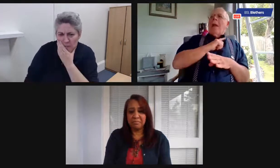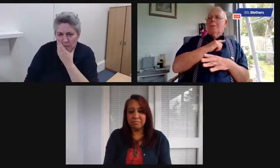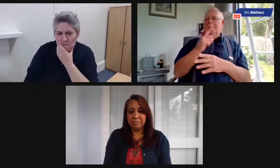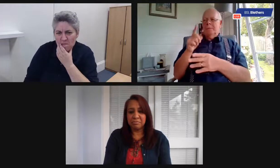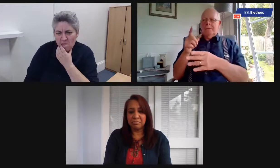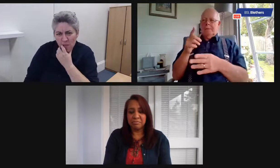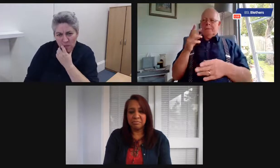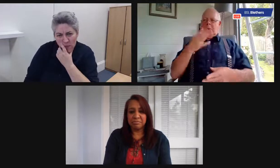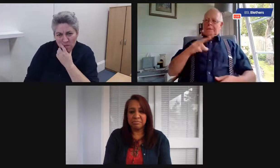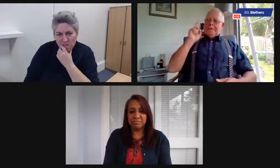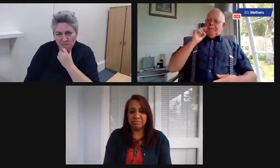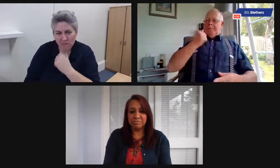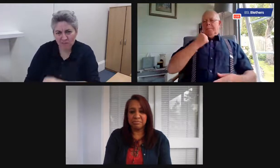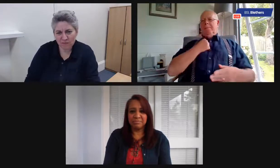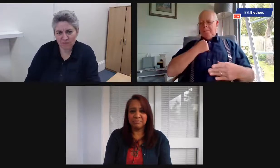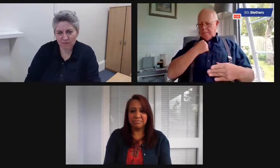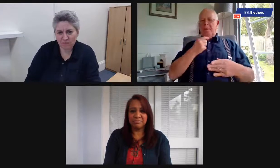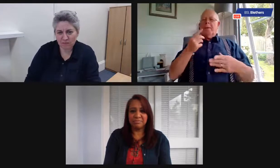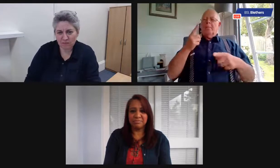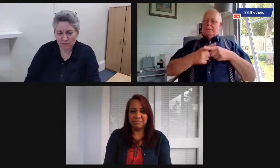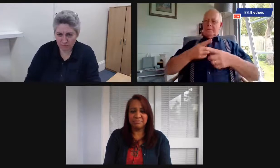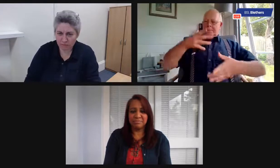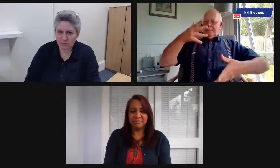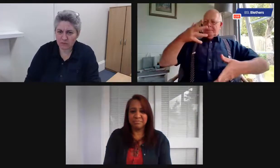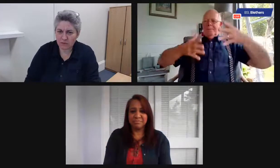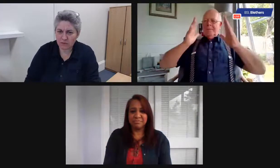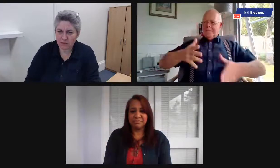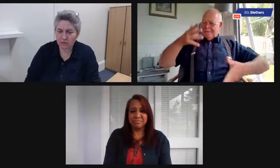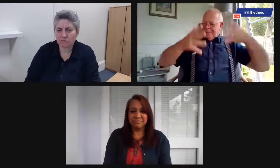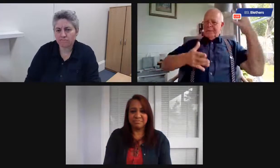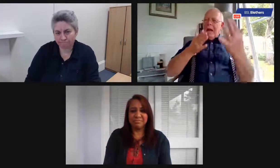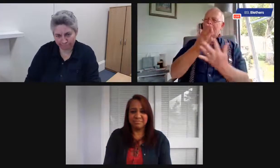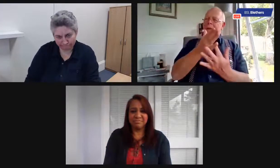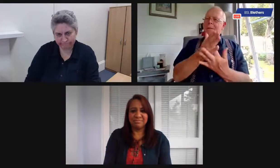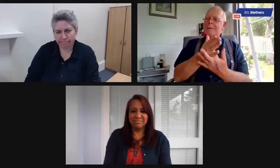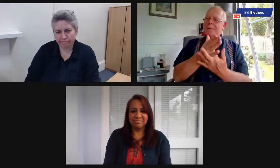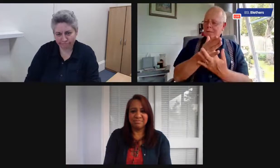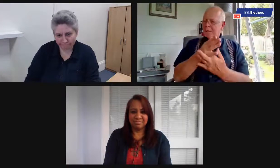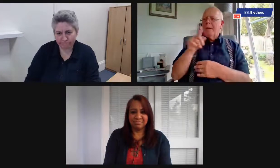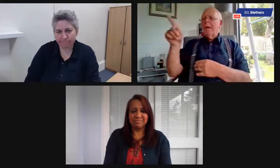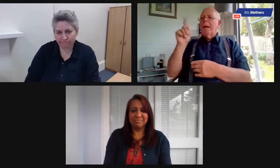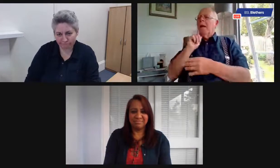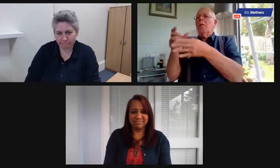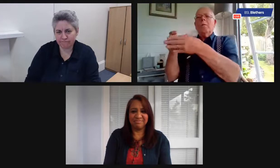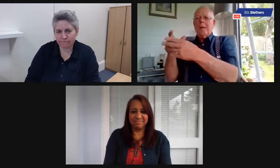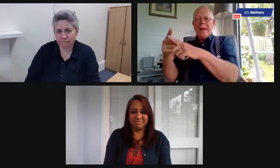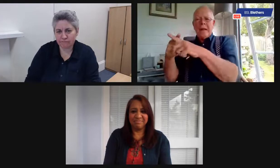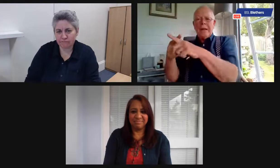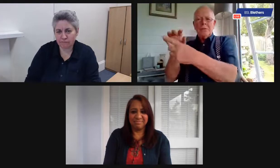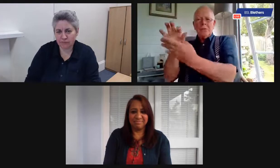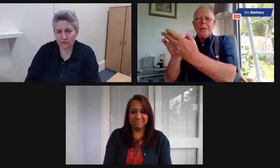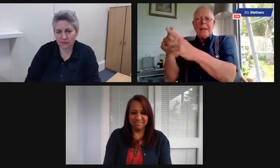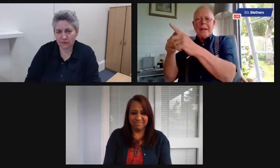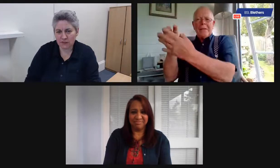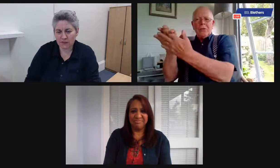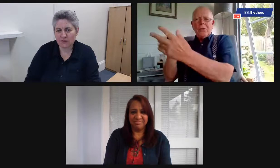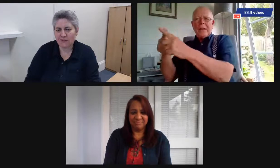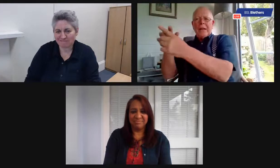encourage more men to get involved. And I set that up because, I'm a deaf person. I use sign language. That's my main form of access.